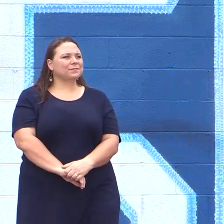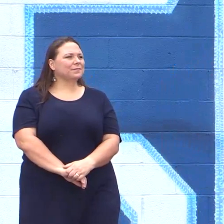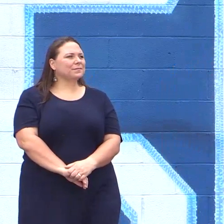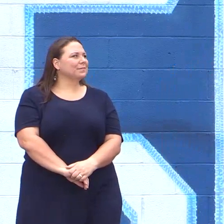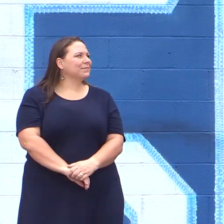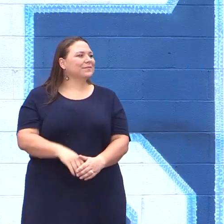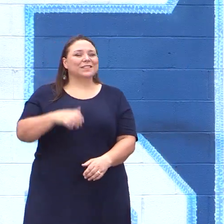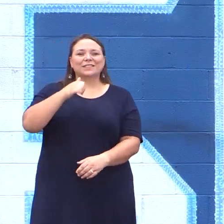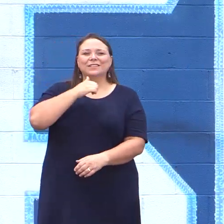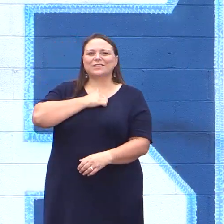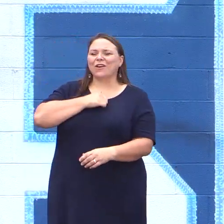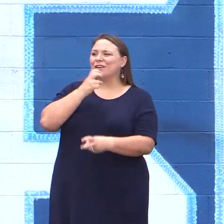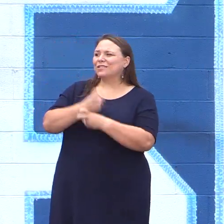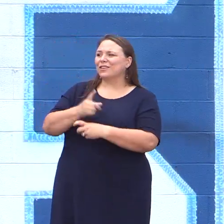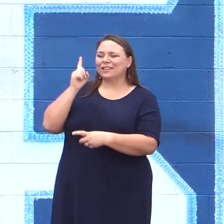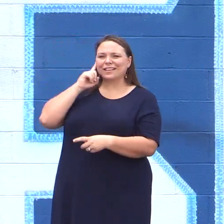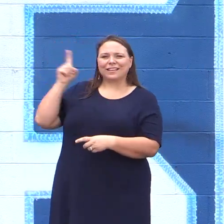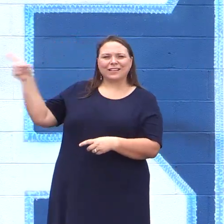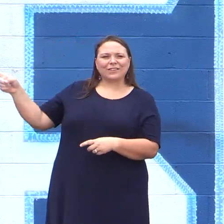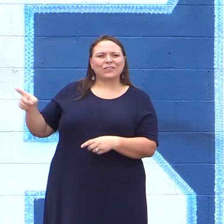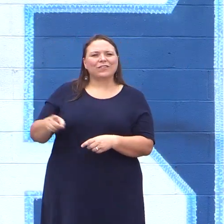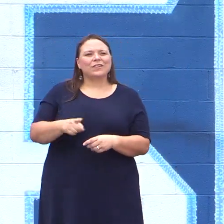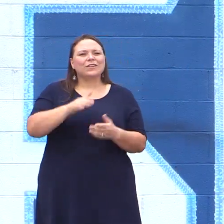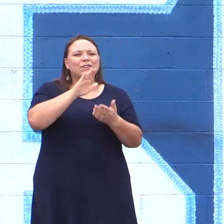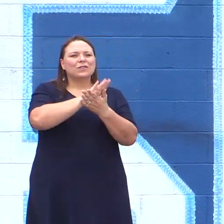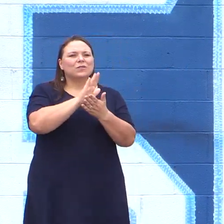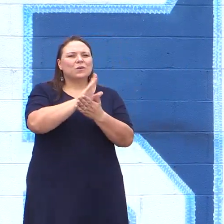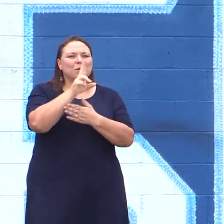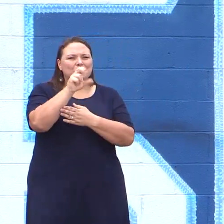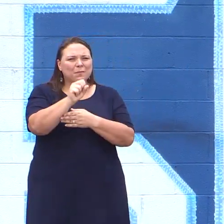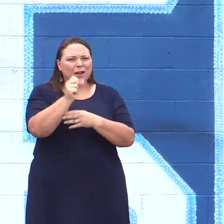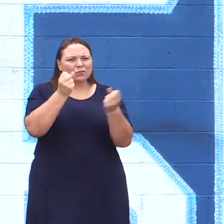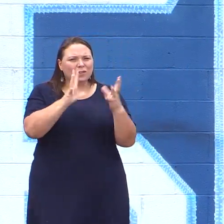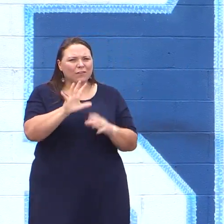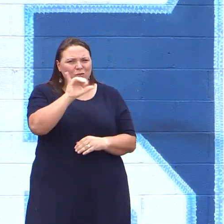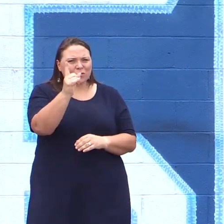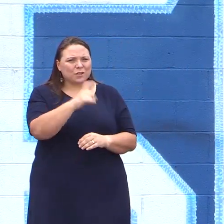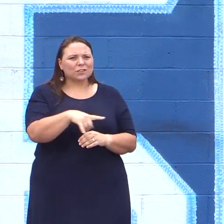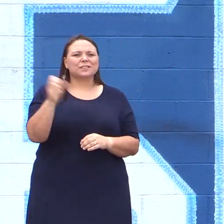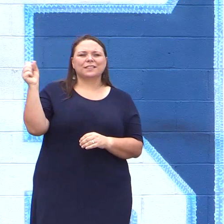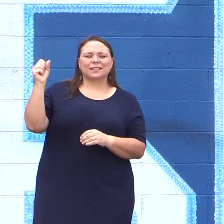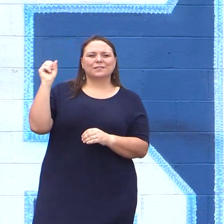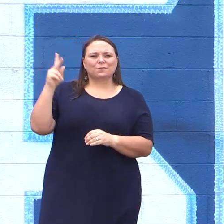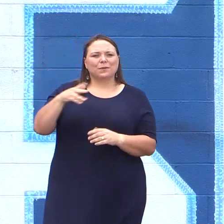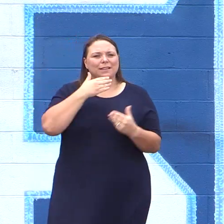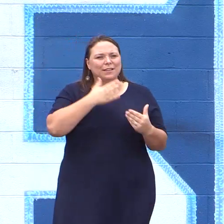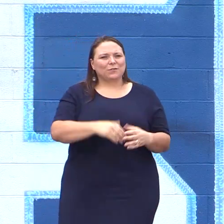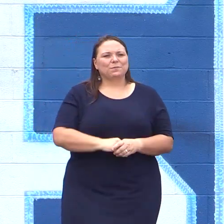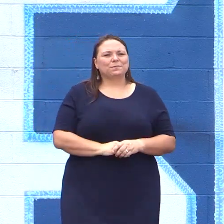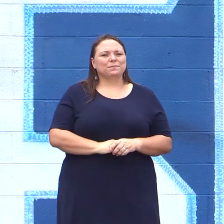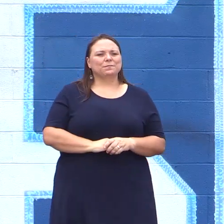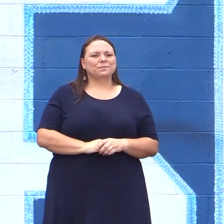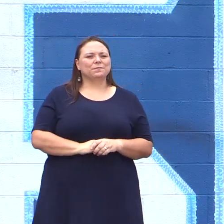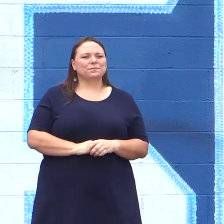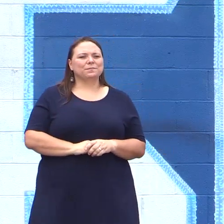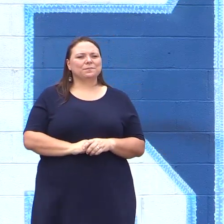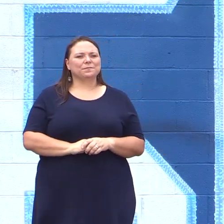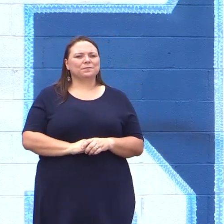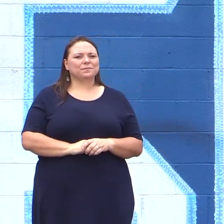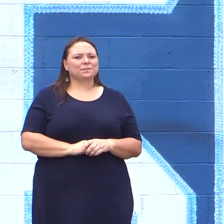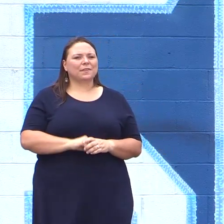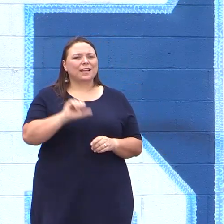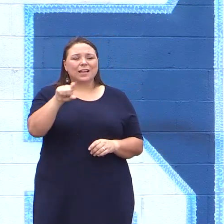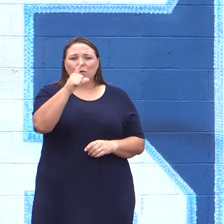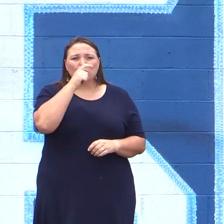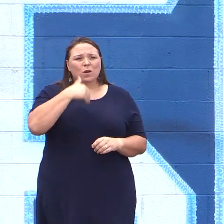Sorry, it's hard behind the speaker to hear. School bus drivers, is that the question? Okay, thank you. Anyone